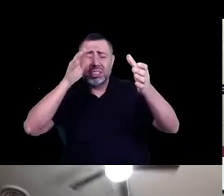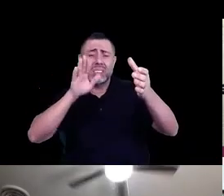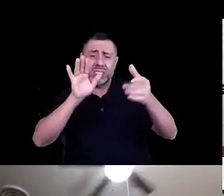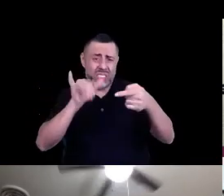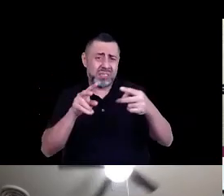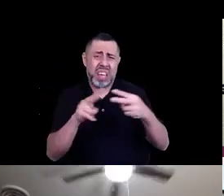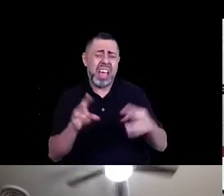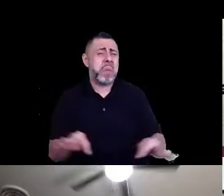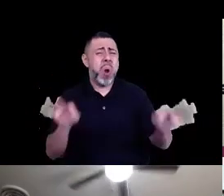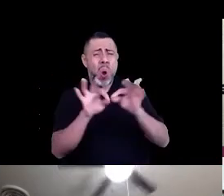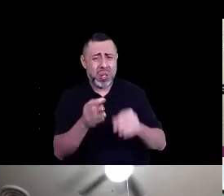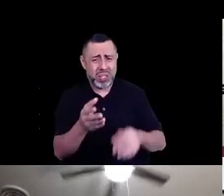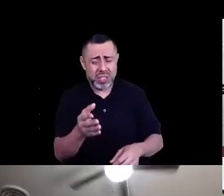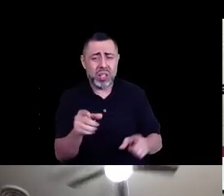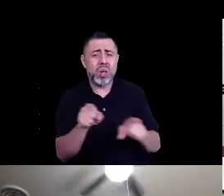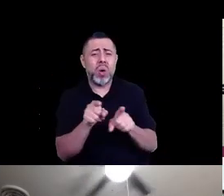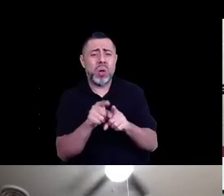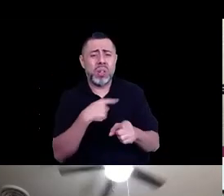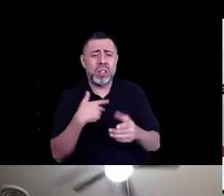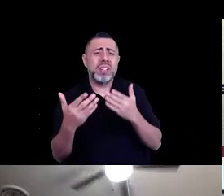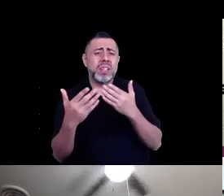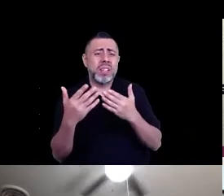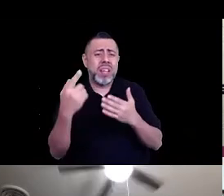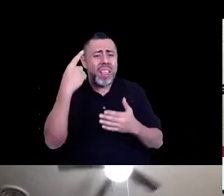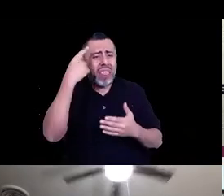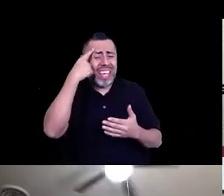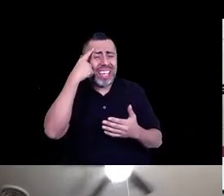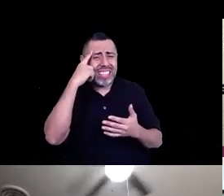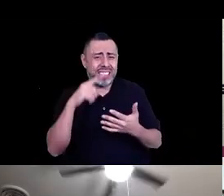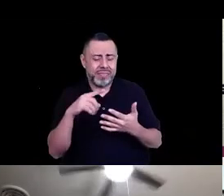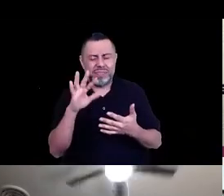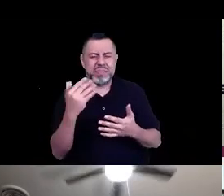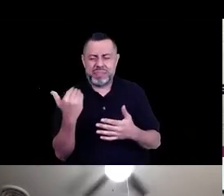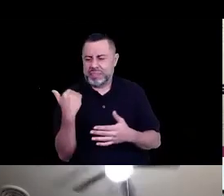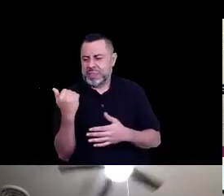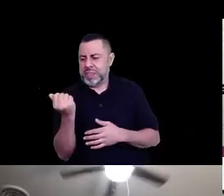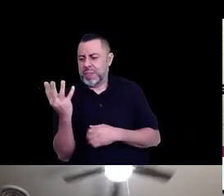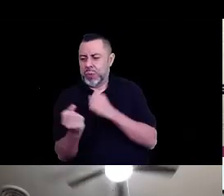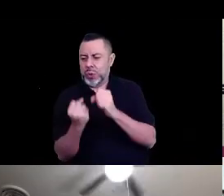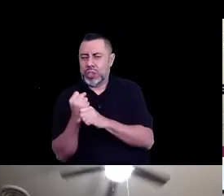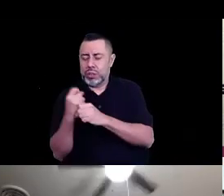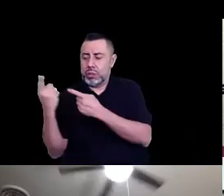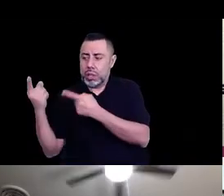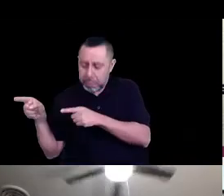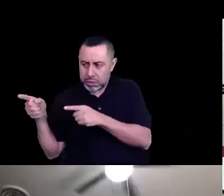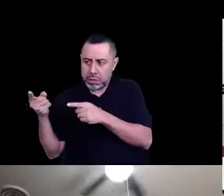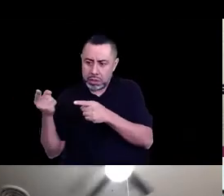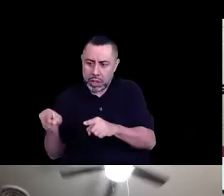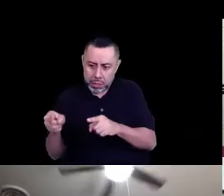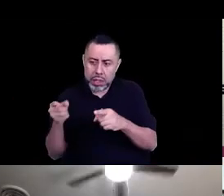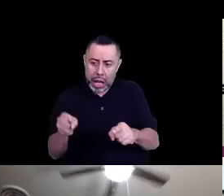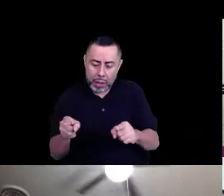And I think the things that have happened here in the recent years have made some white